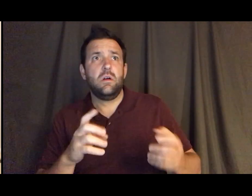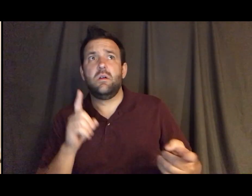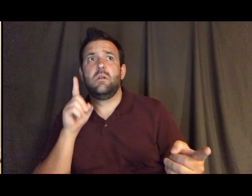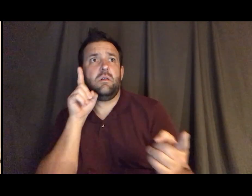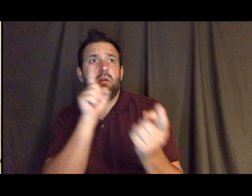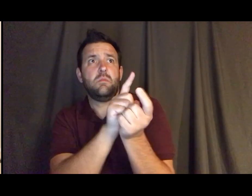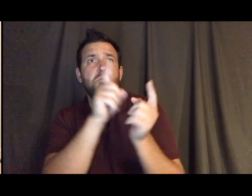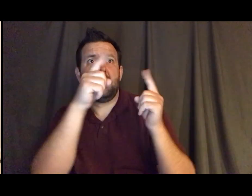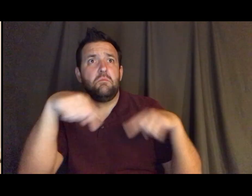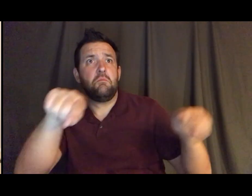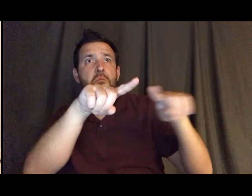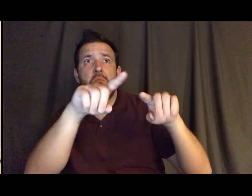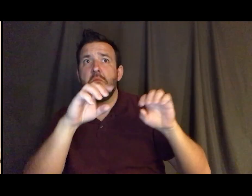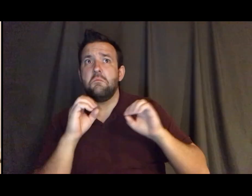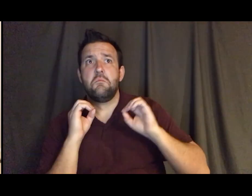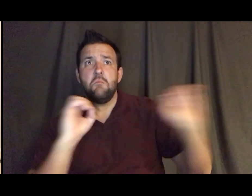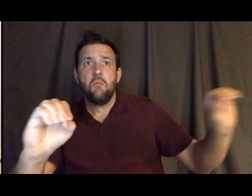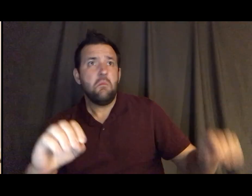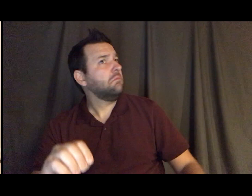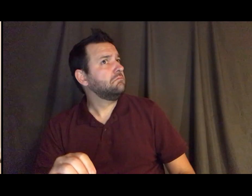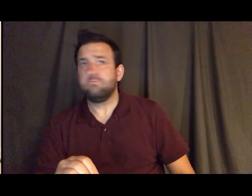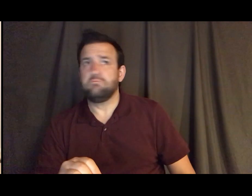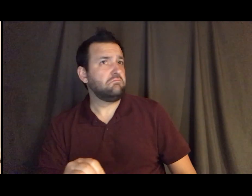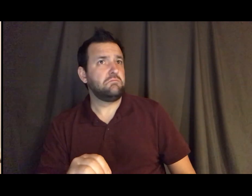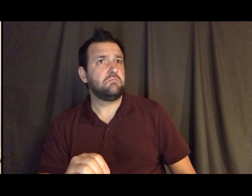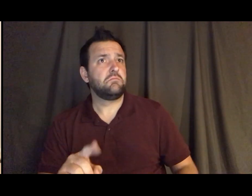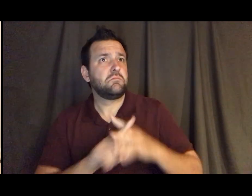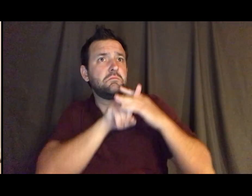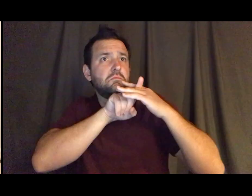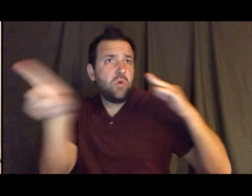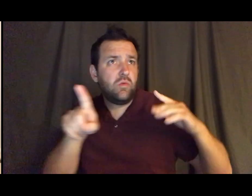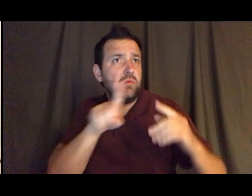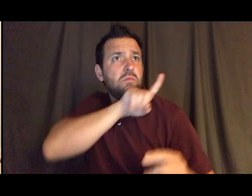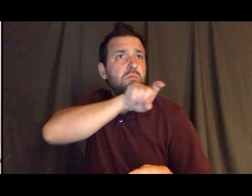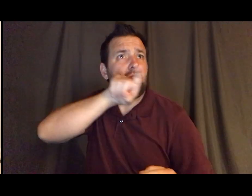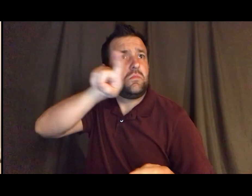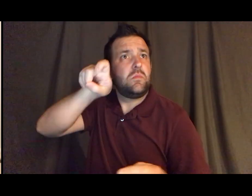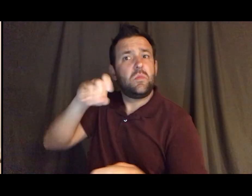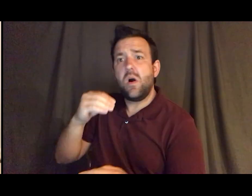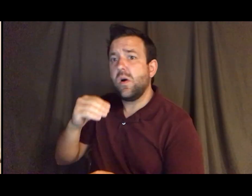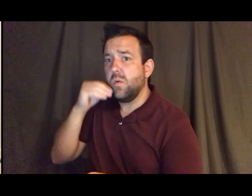She ran all the way home and hid under her bed until dinner time.